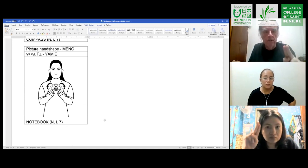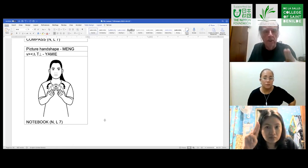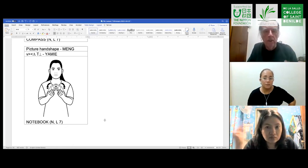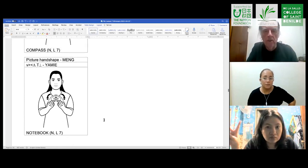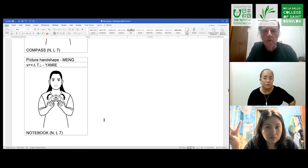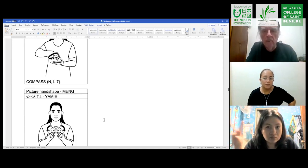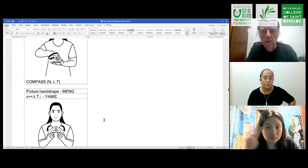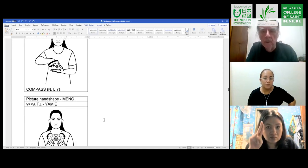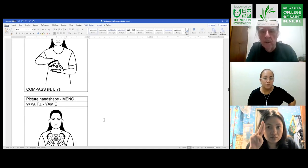So